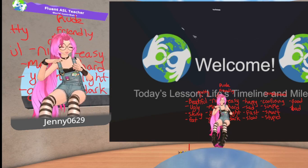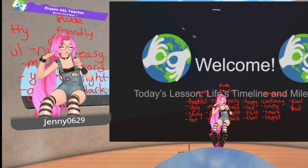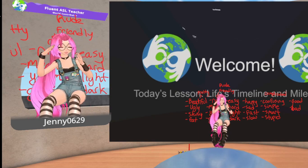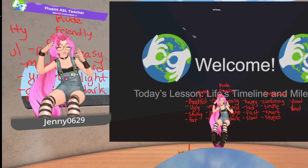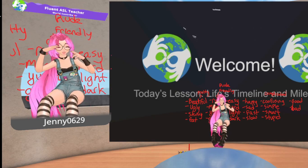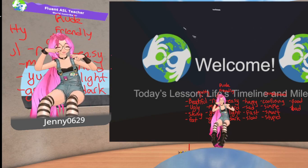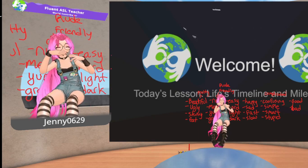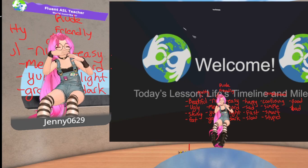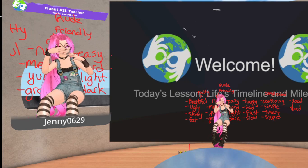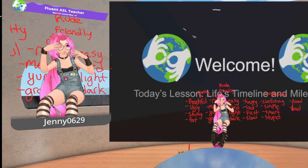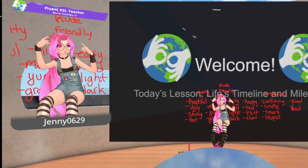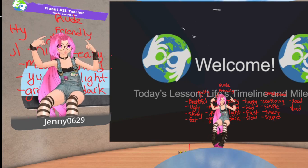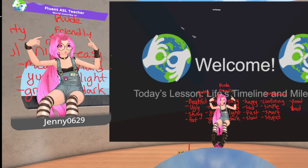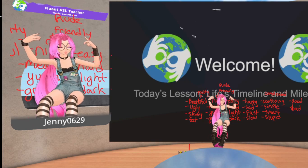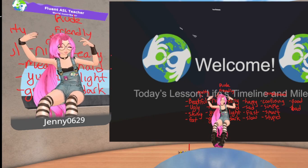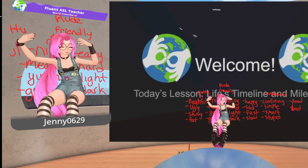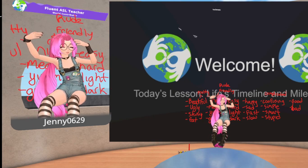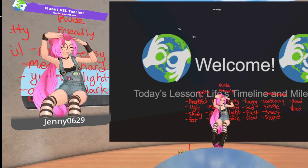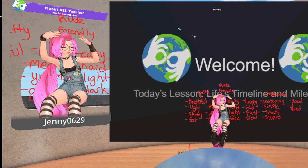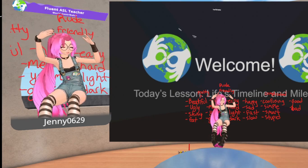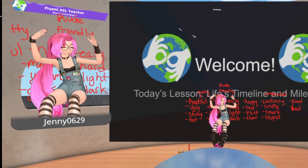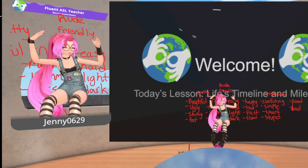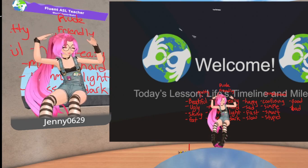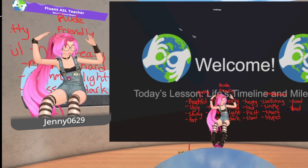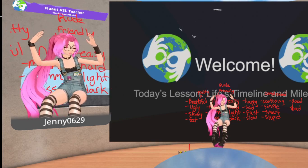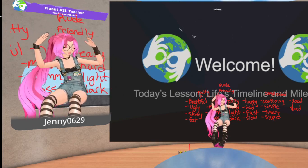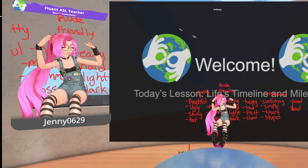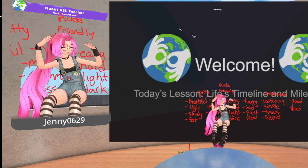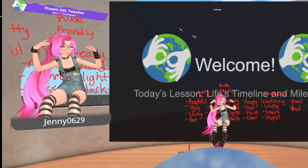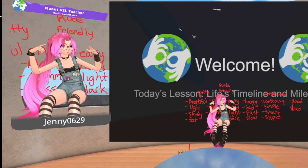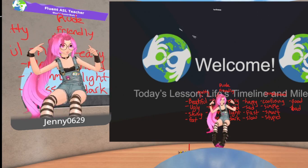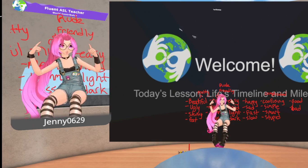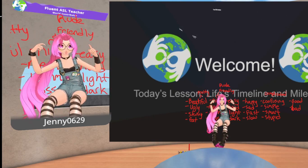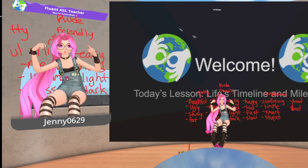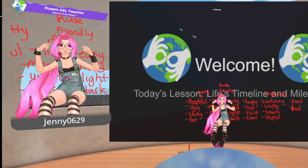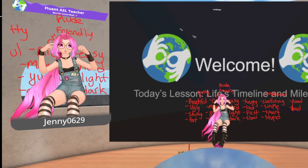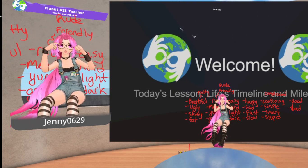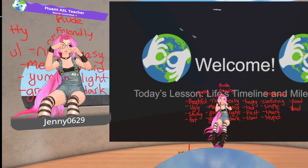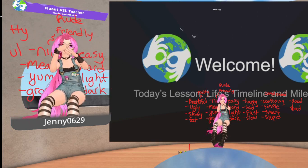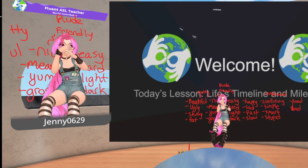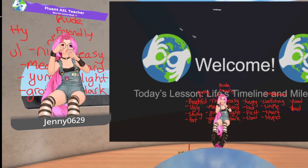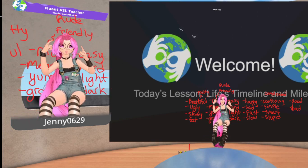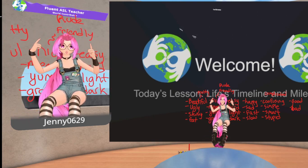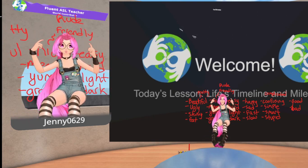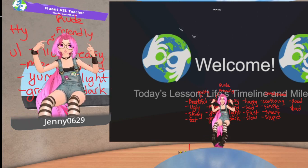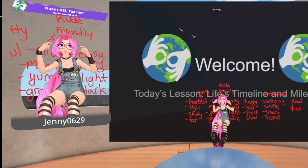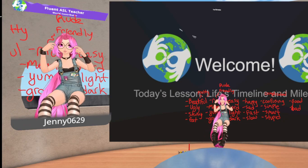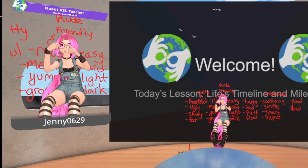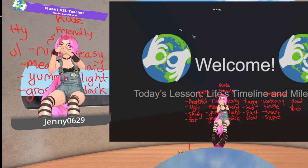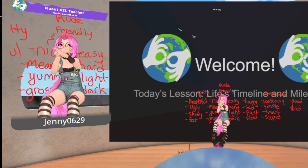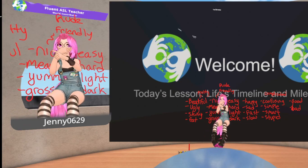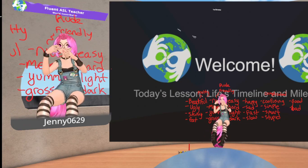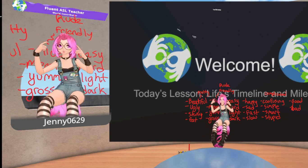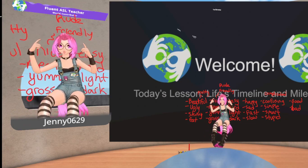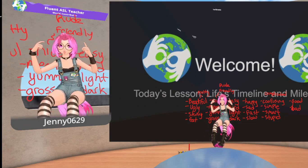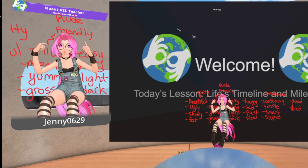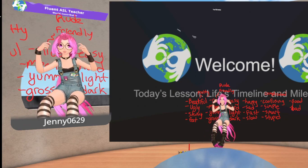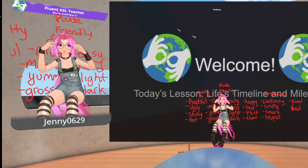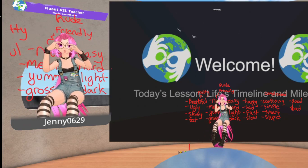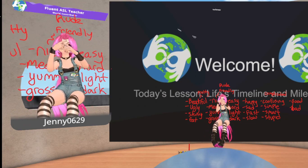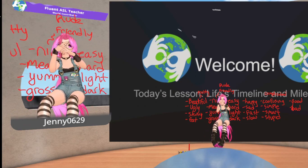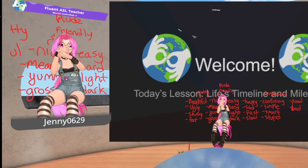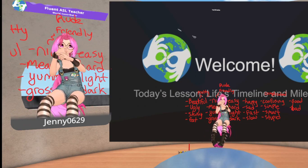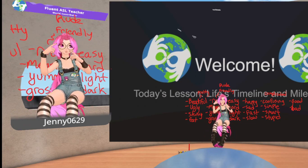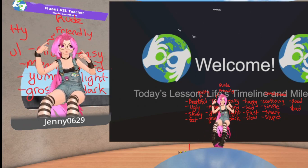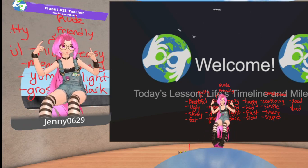woman with all the math around her face, and she's really confused? Think of these are all like the math equations going in